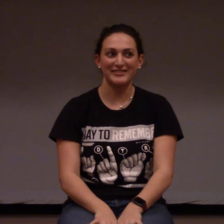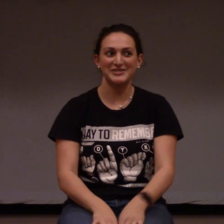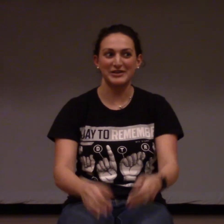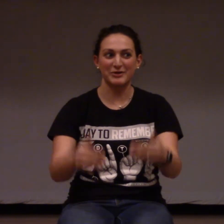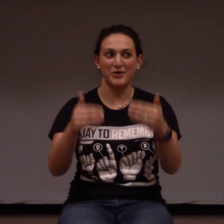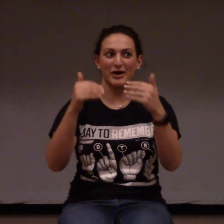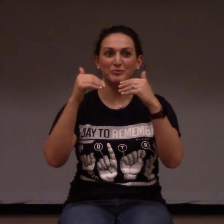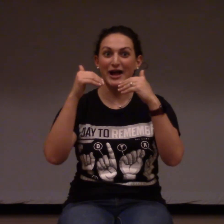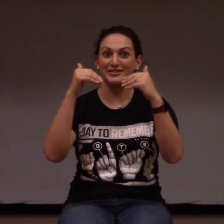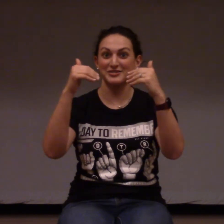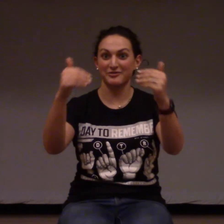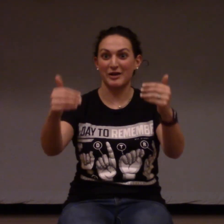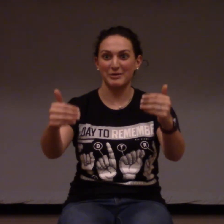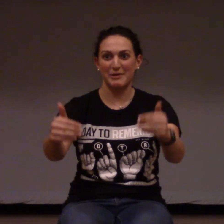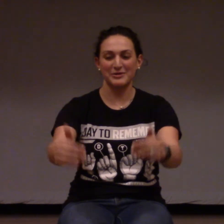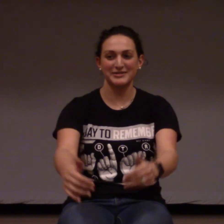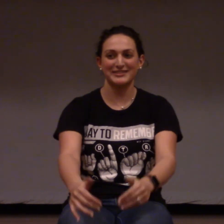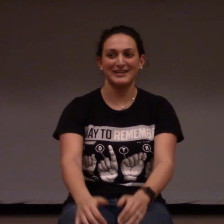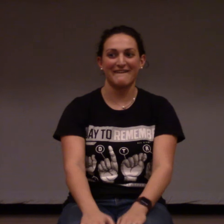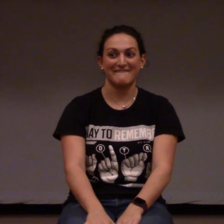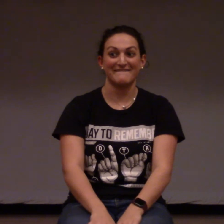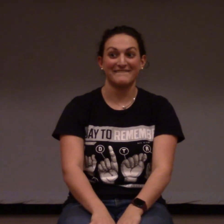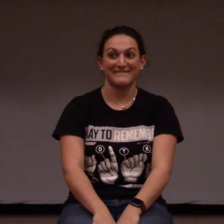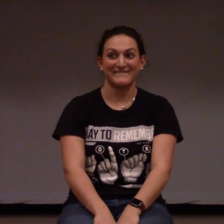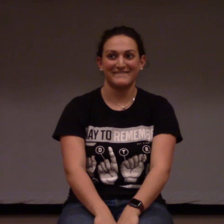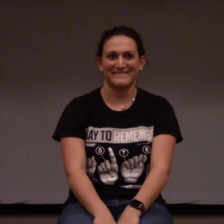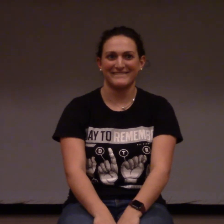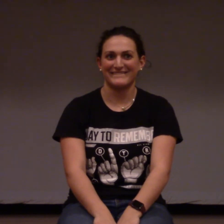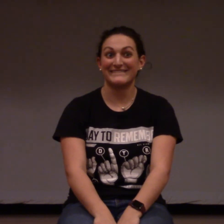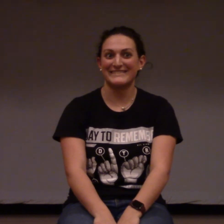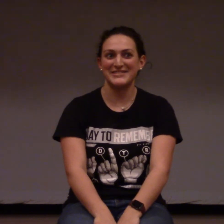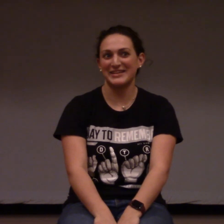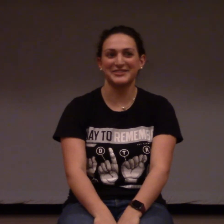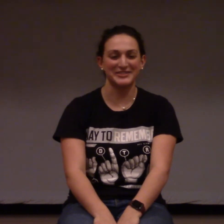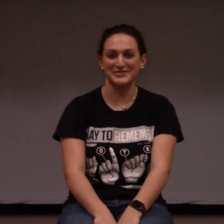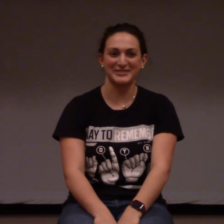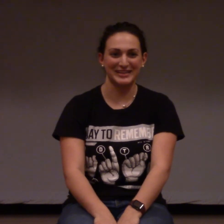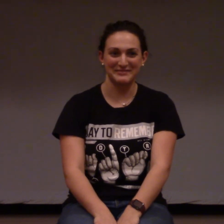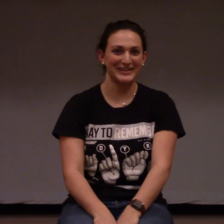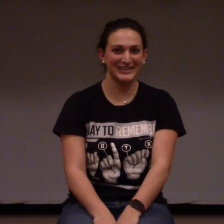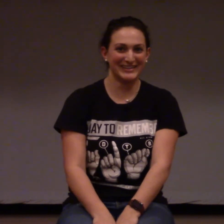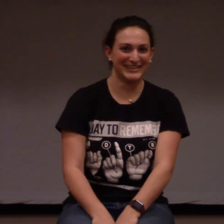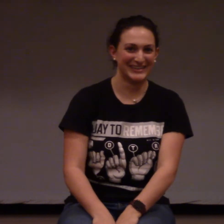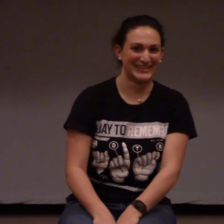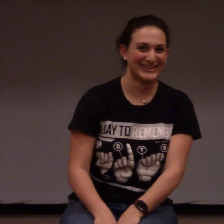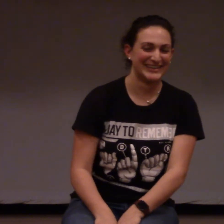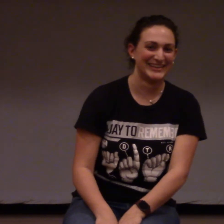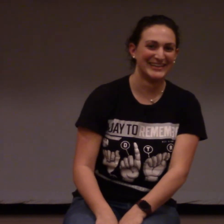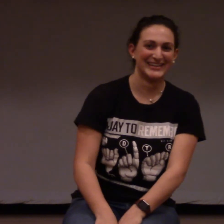you guys want to go ahead and practice your family members? You guys don't look too excited about it.